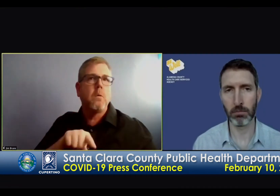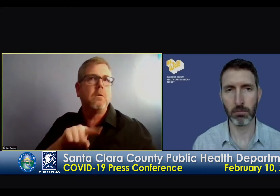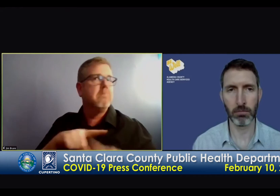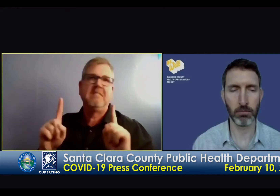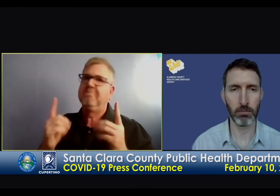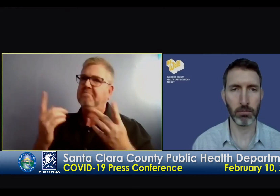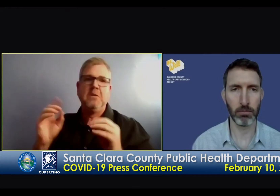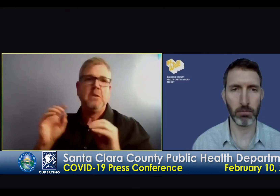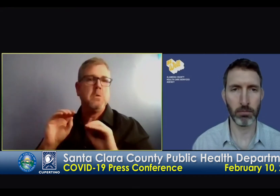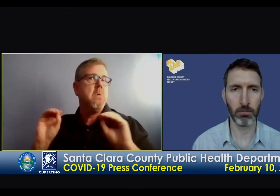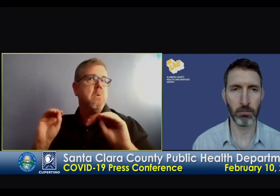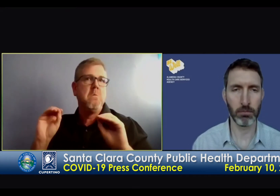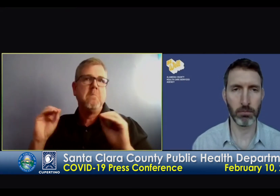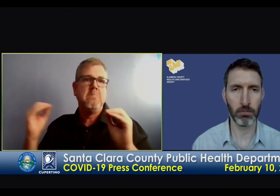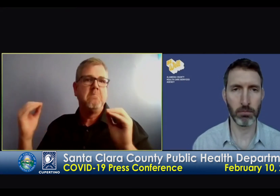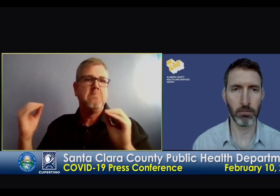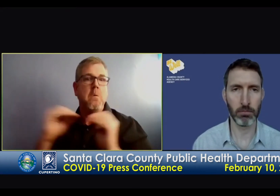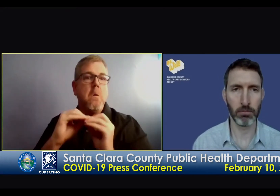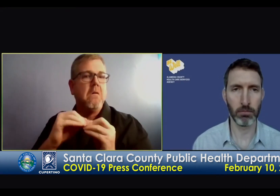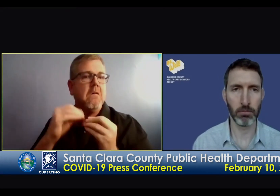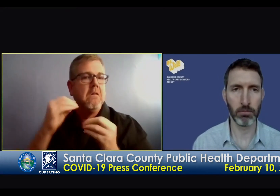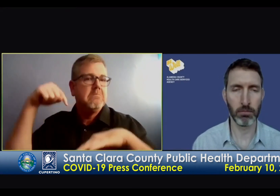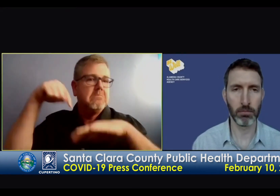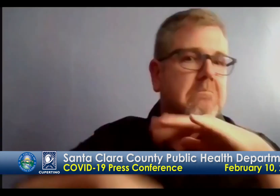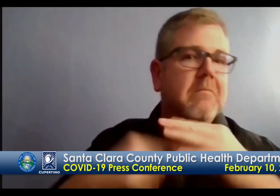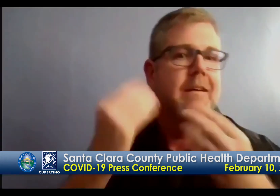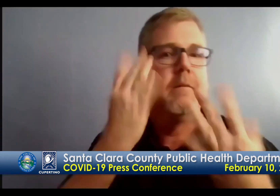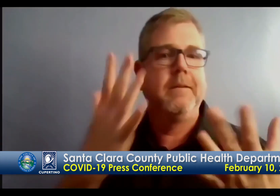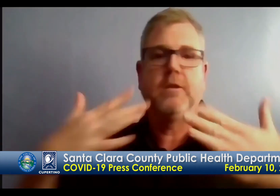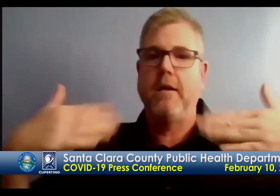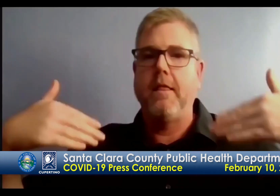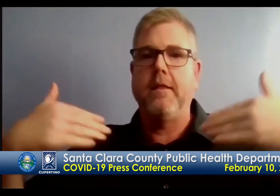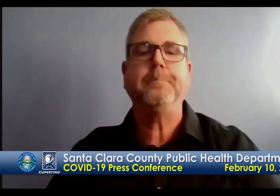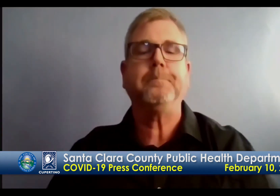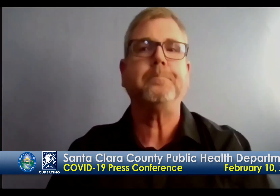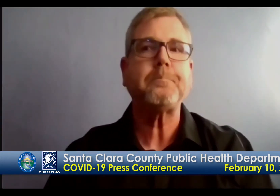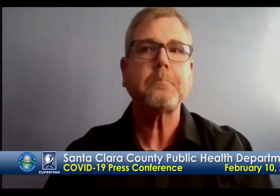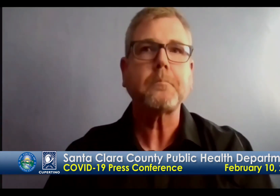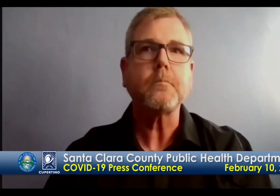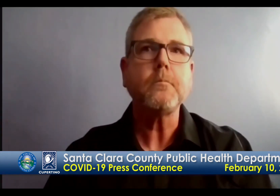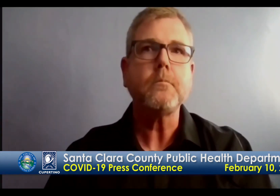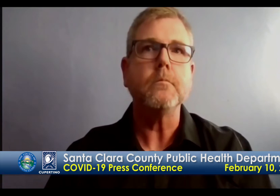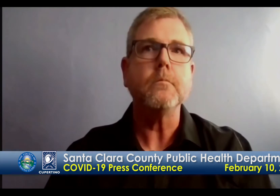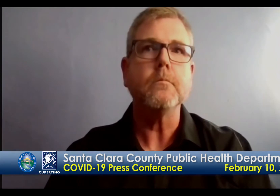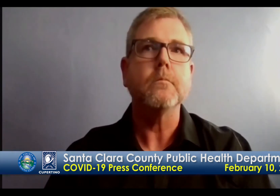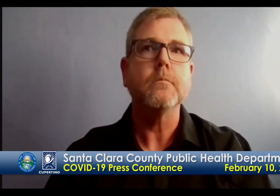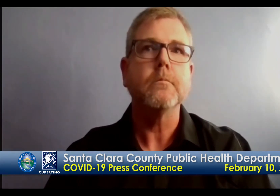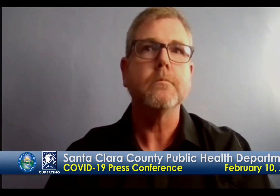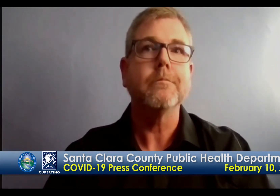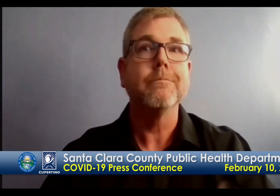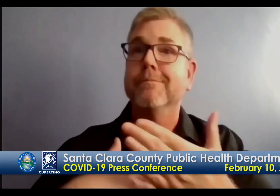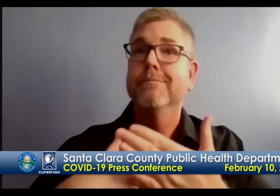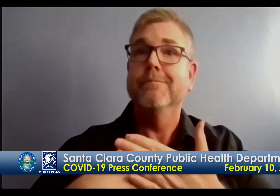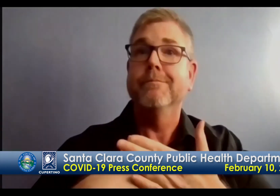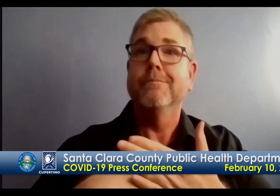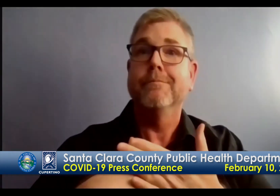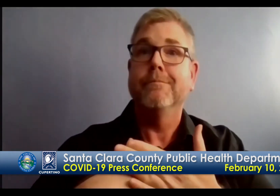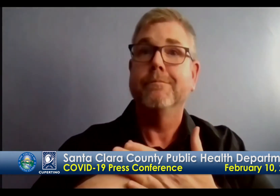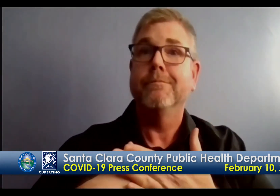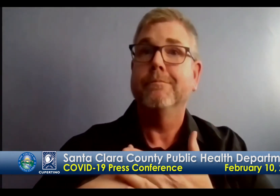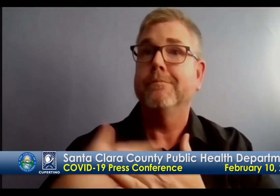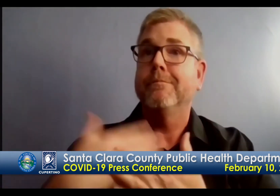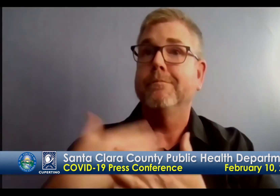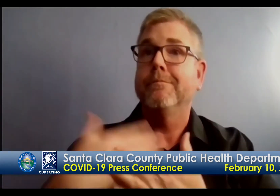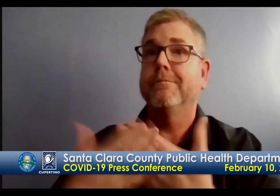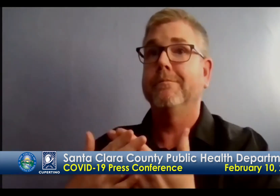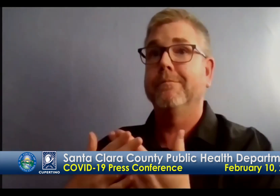Thank you. Our next question will be from Dan Kerman with KRON. I'm sending you a request to unmute. Yes,